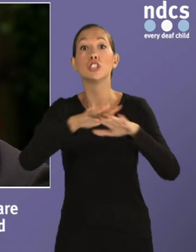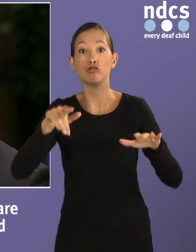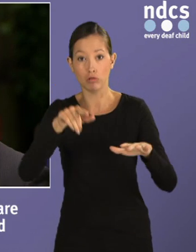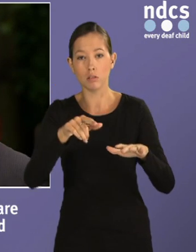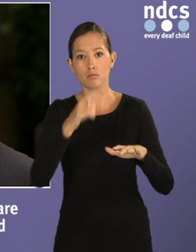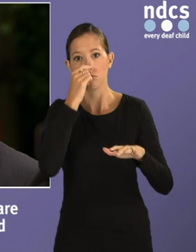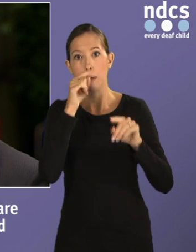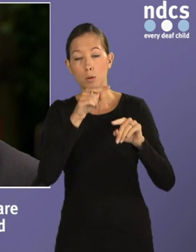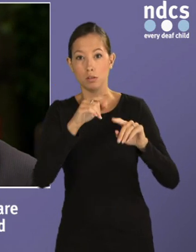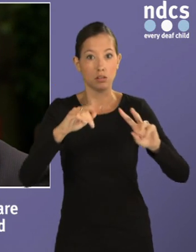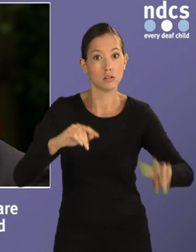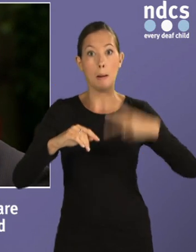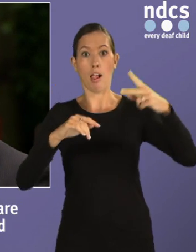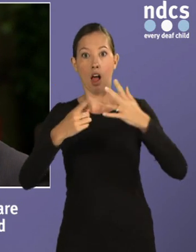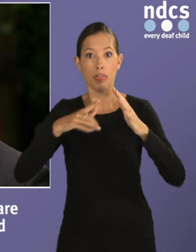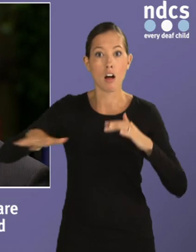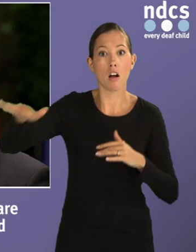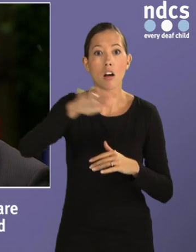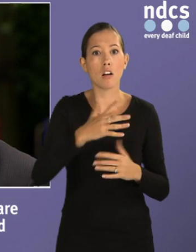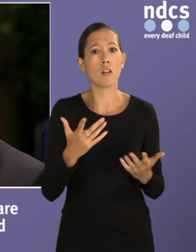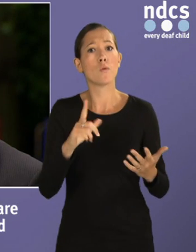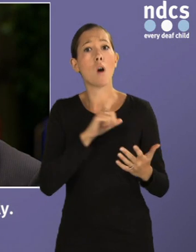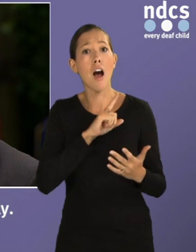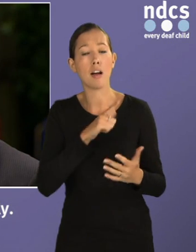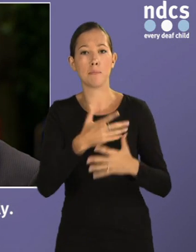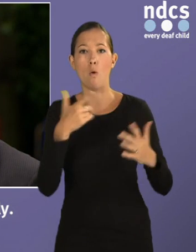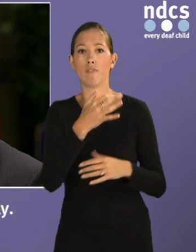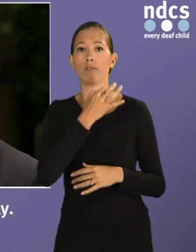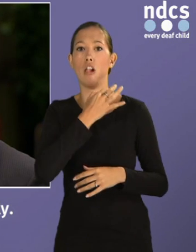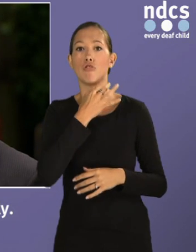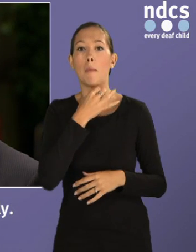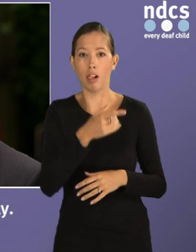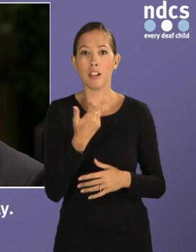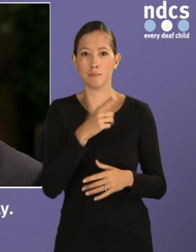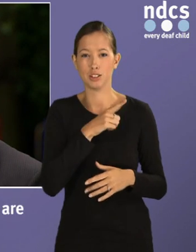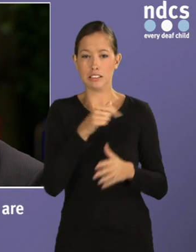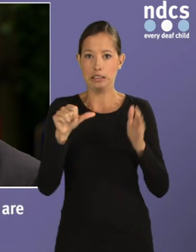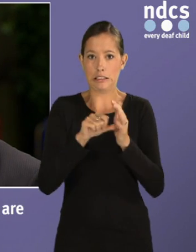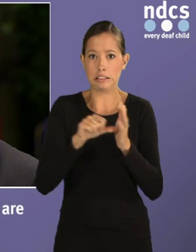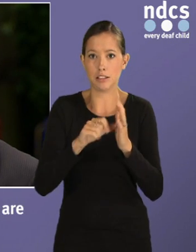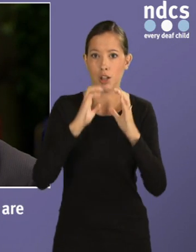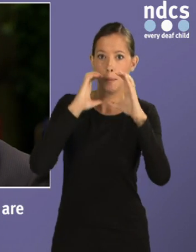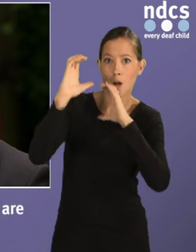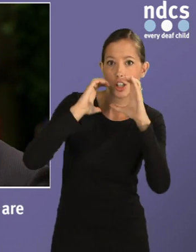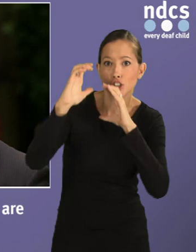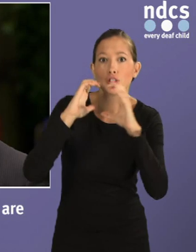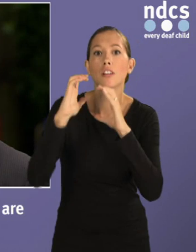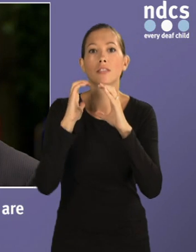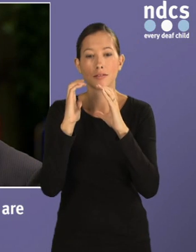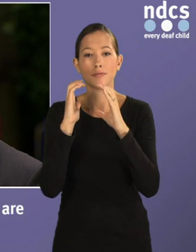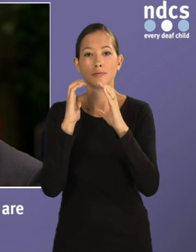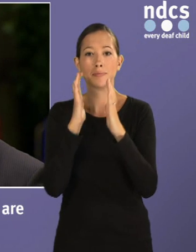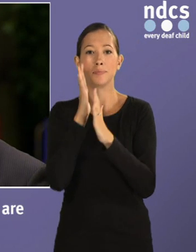We know that deaf children are twice as likely to be abused than other children generally. This